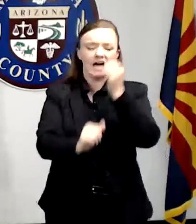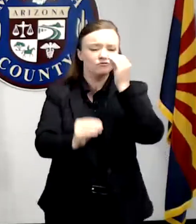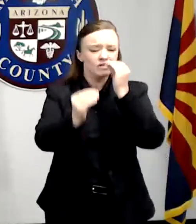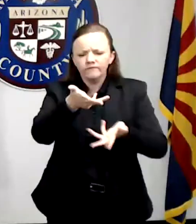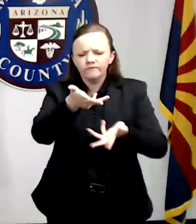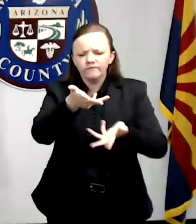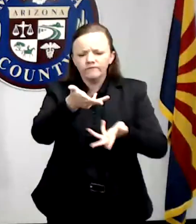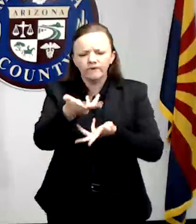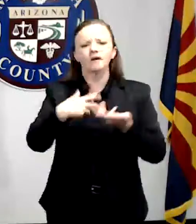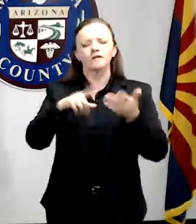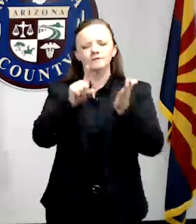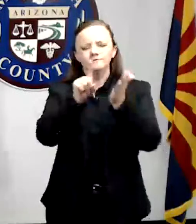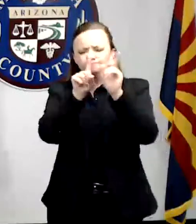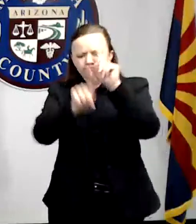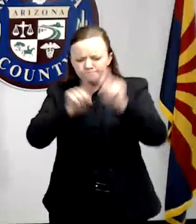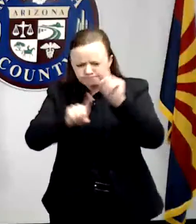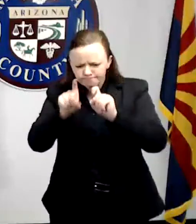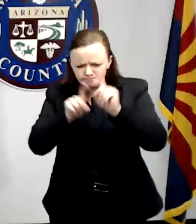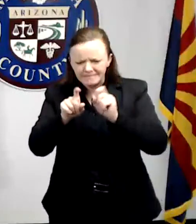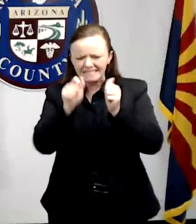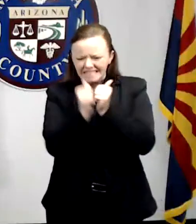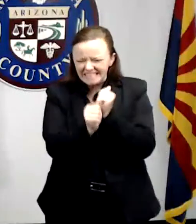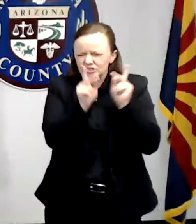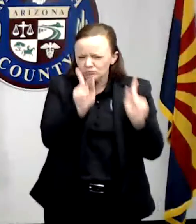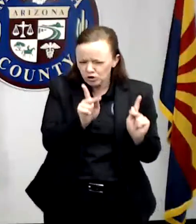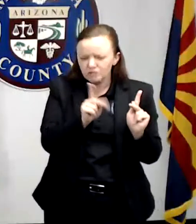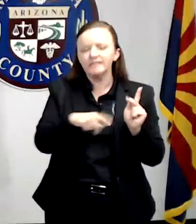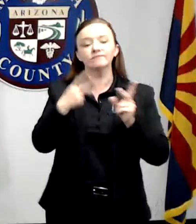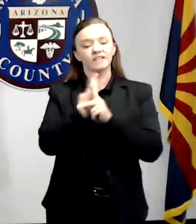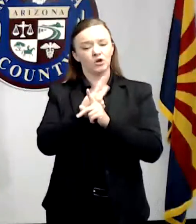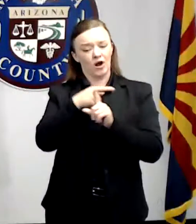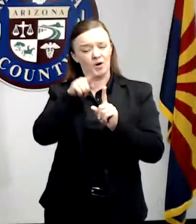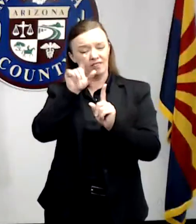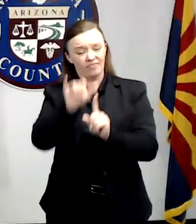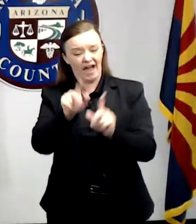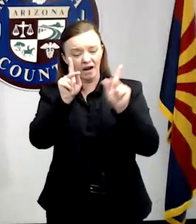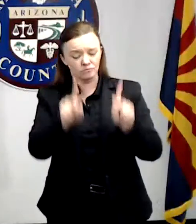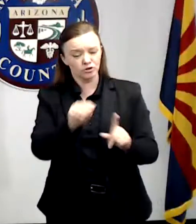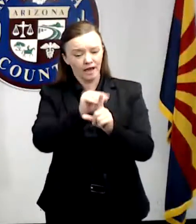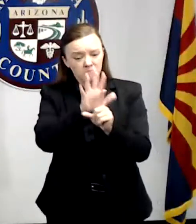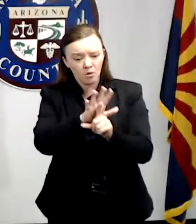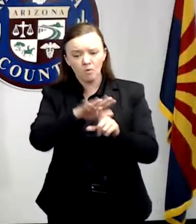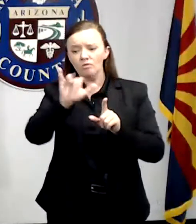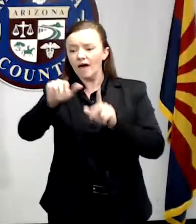the person was involved to make a determination about whether that individual would be considered